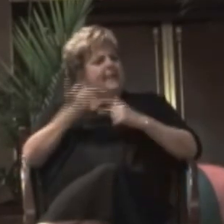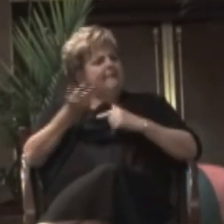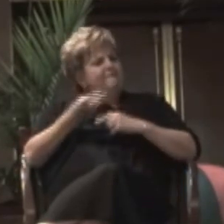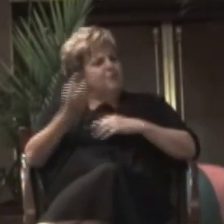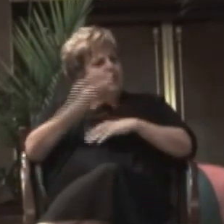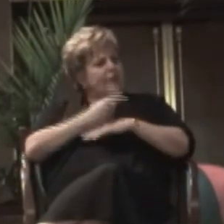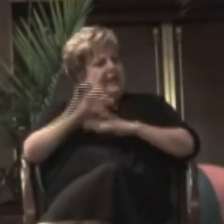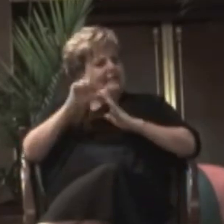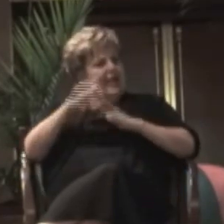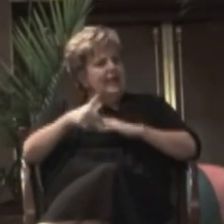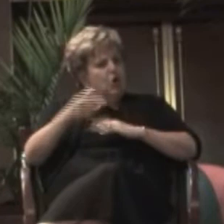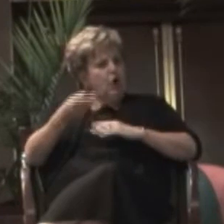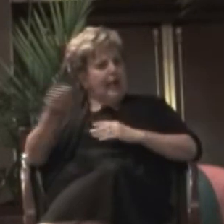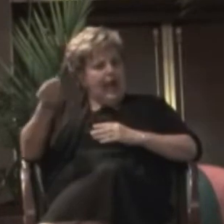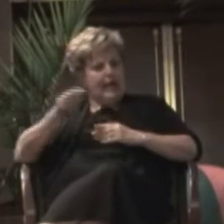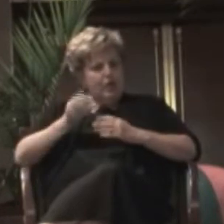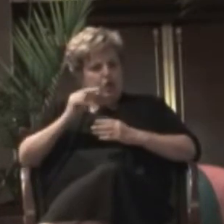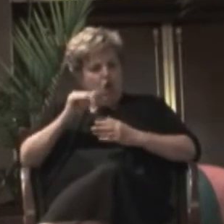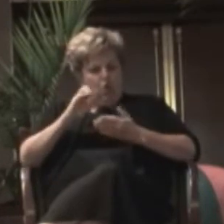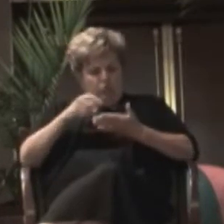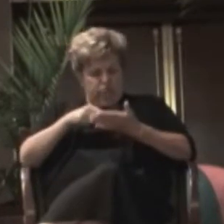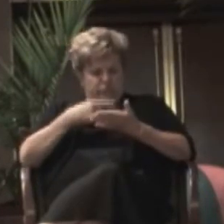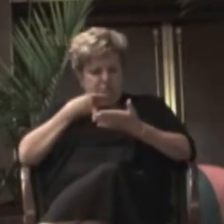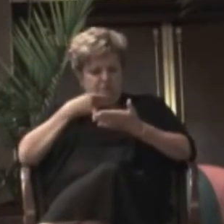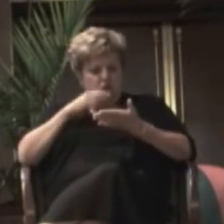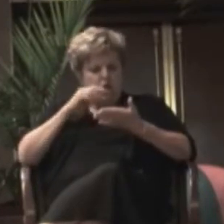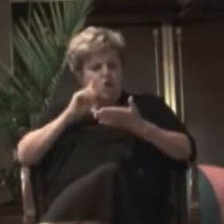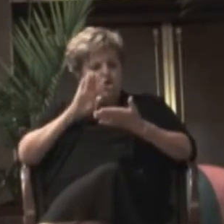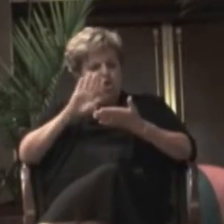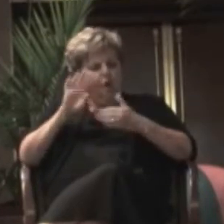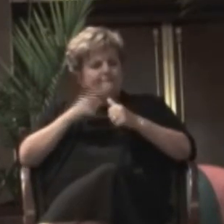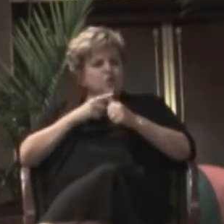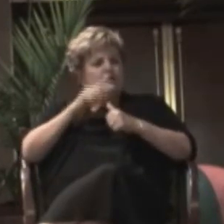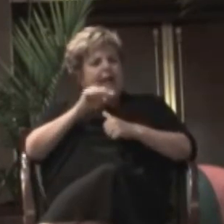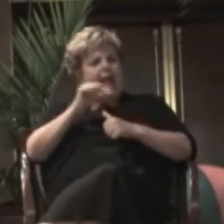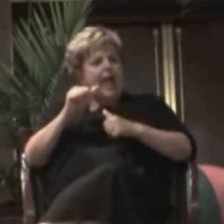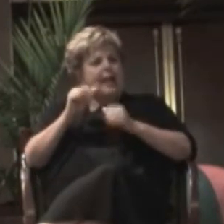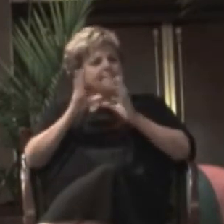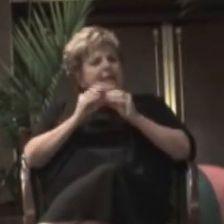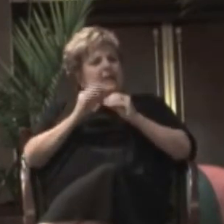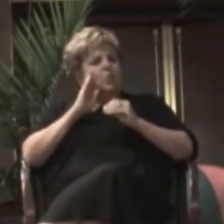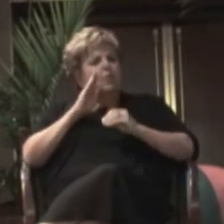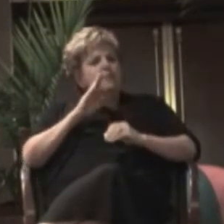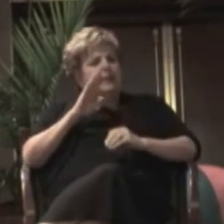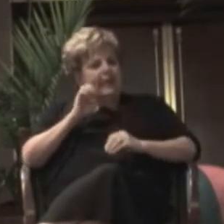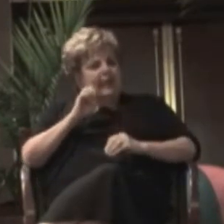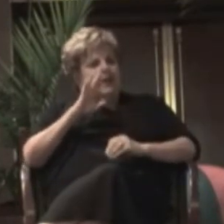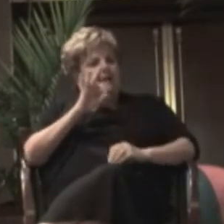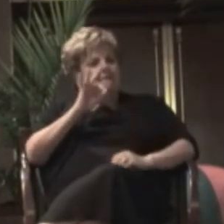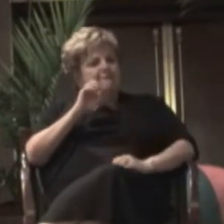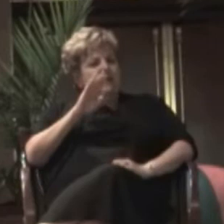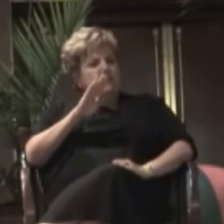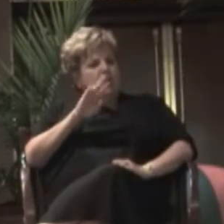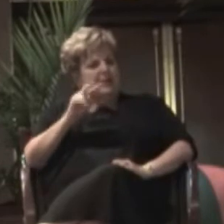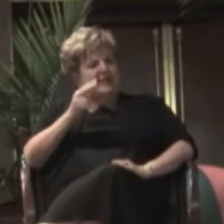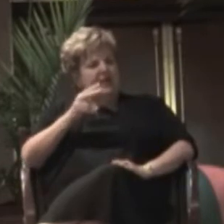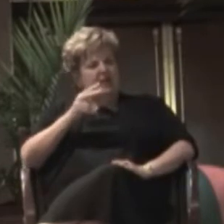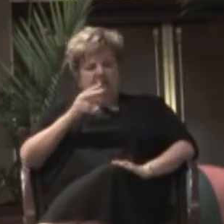meeting February 2nd of '57. I didn't even have a clue what he was. I think somebody told me it stood for Alcoholics Anonymous. I thought, God, that's a